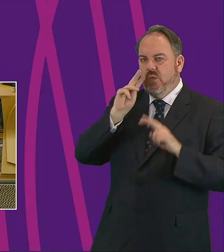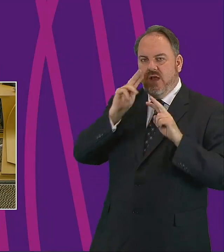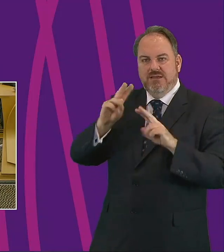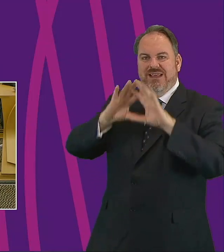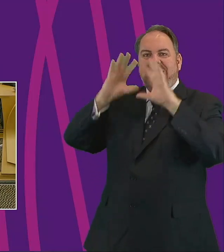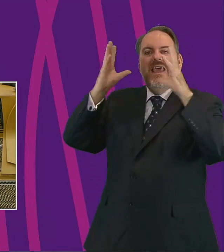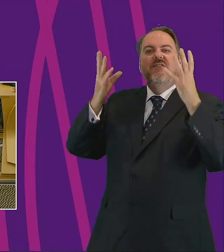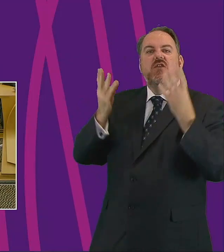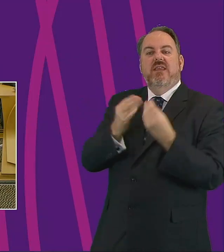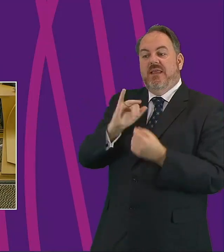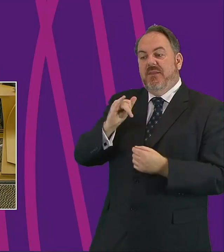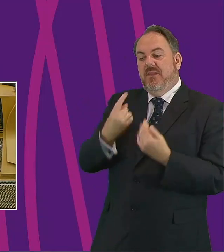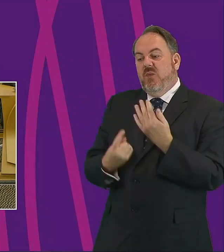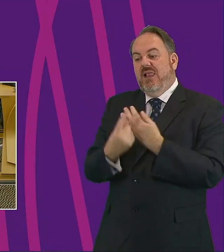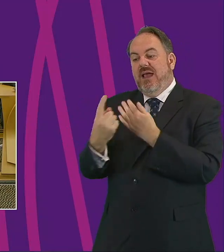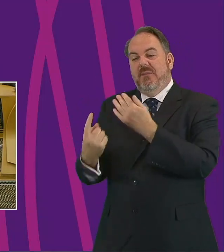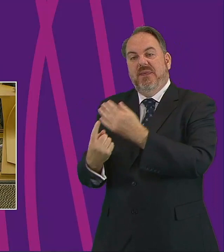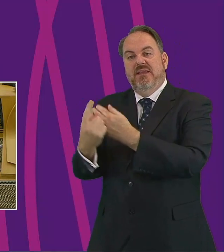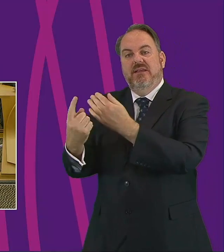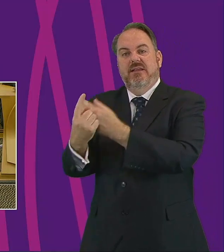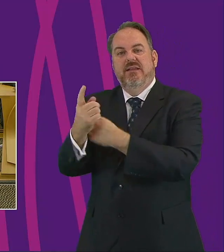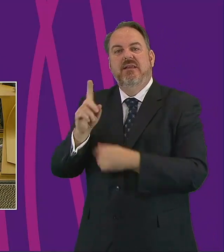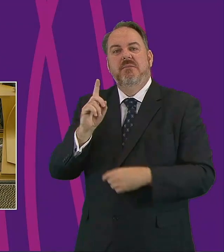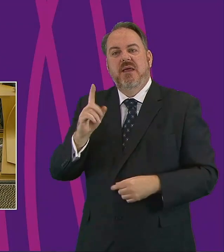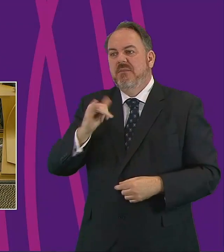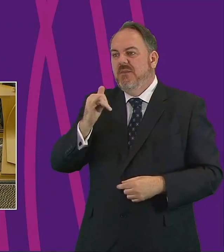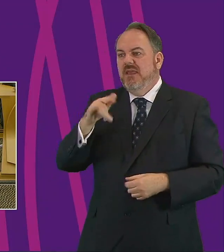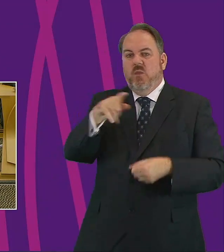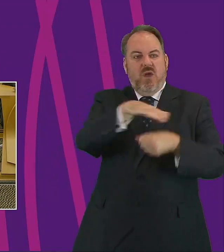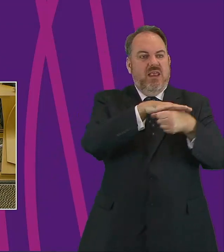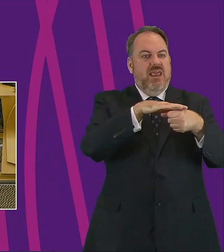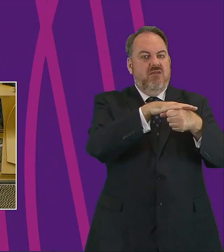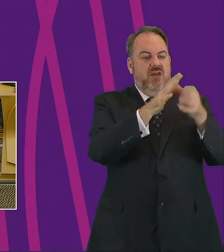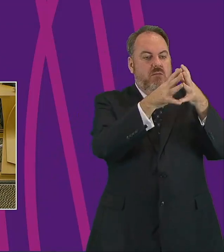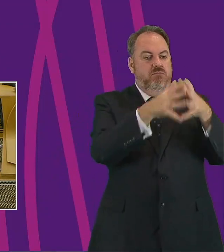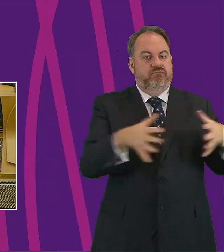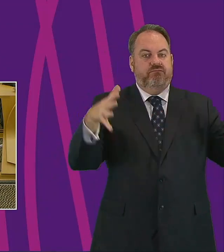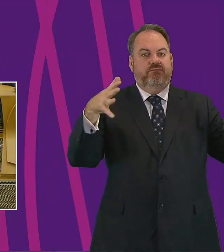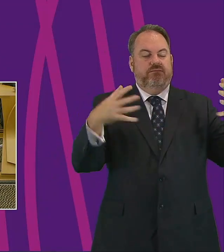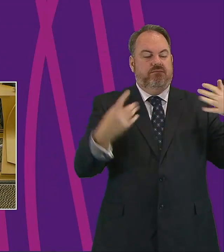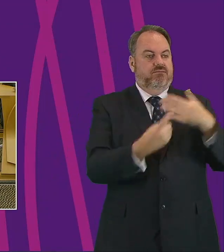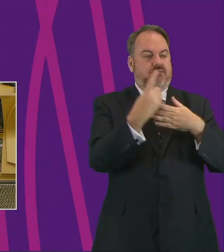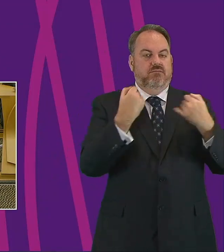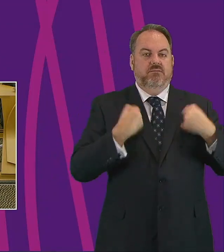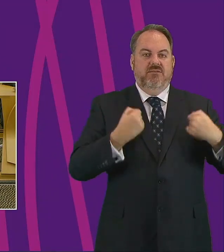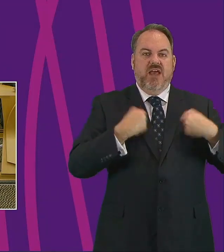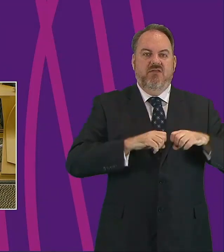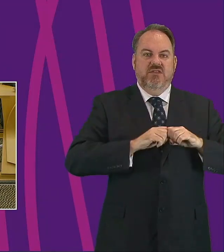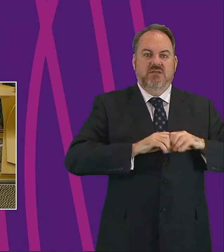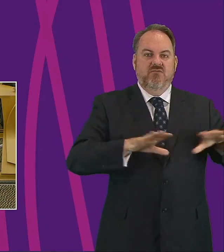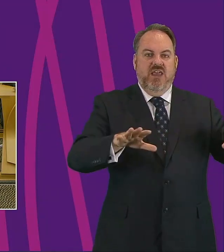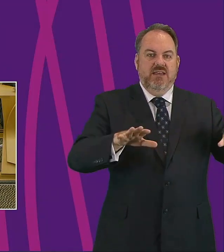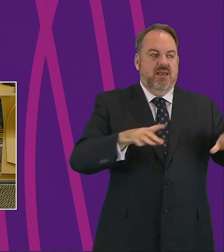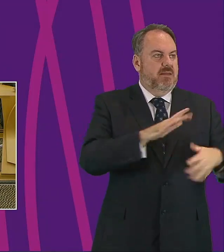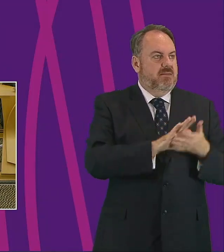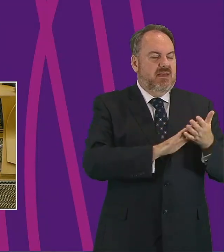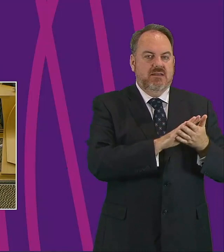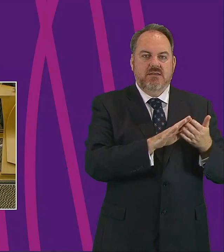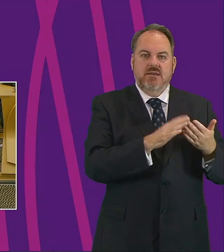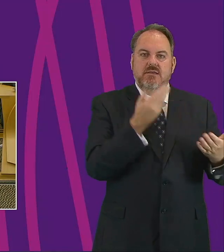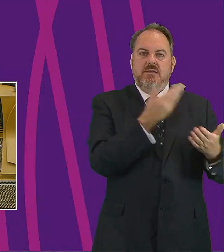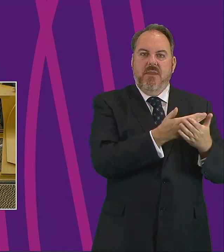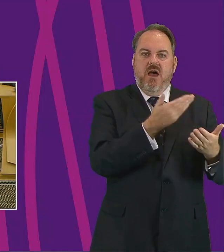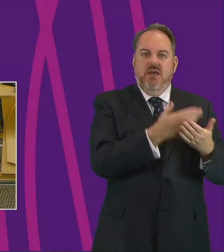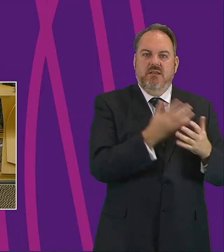be a circulation of another virus in a particular area, or there may be a COVID outbreak in a particular area that increases demand. So one of